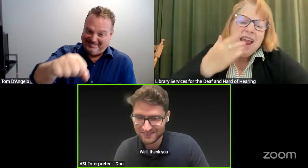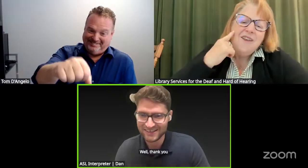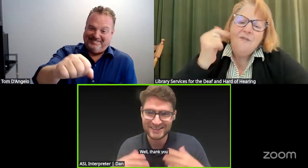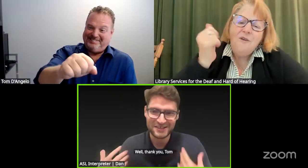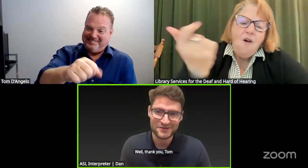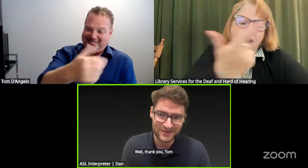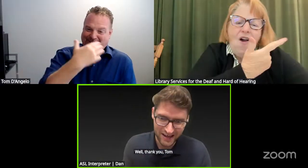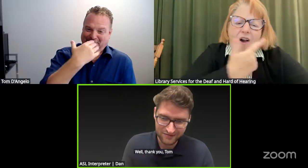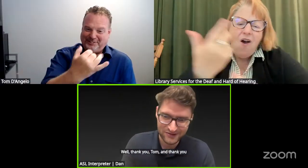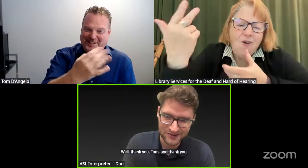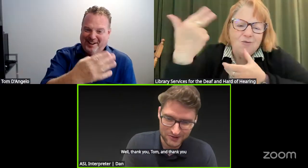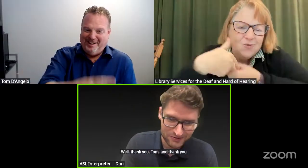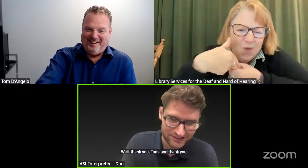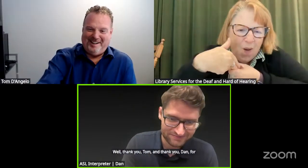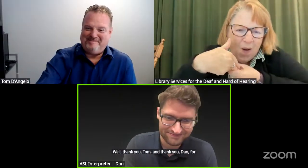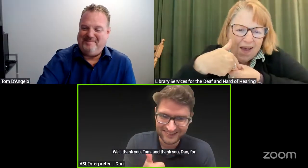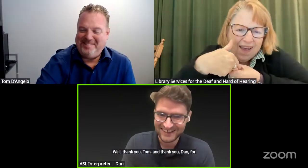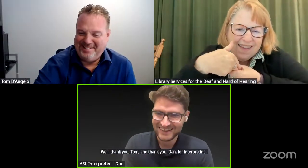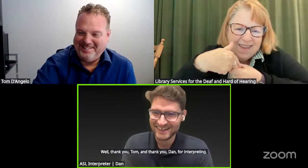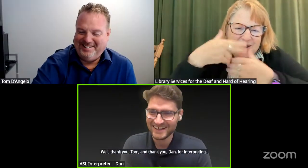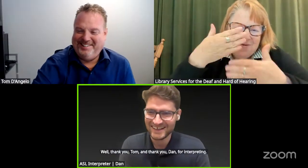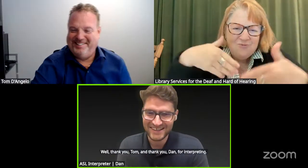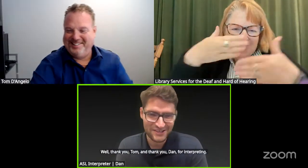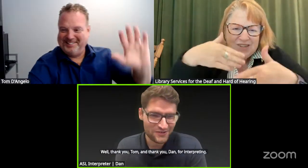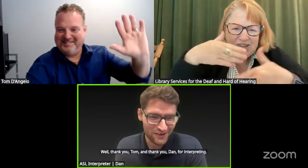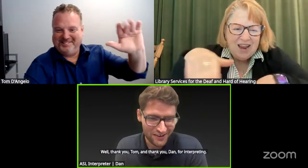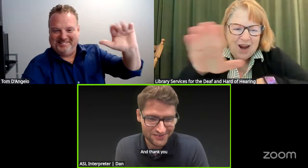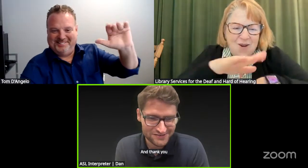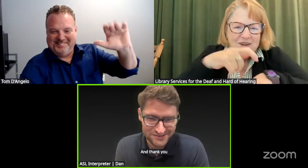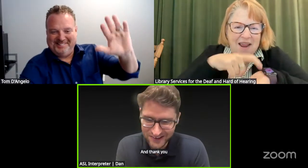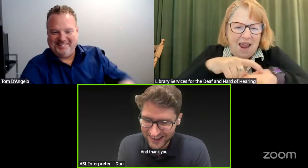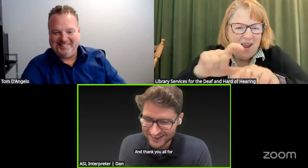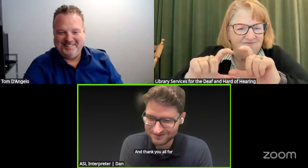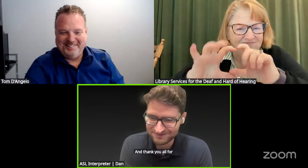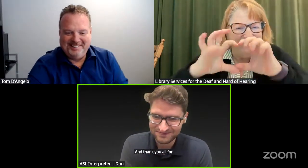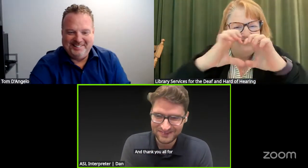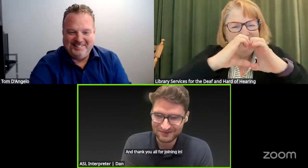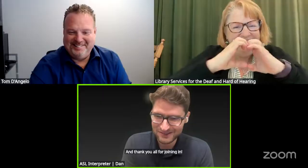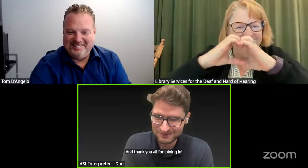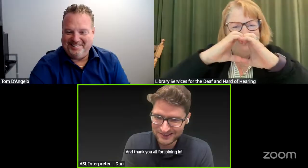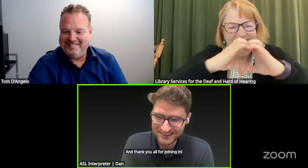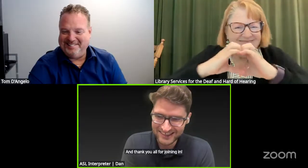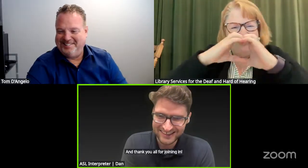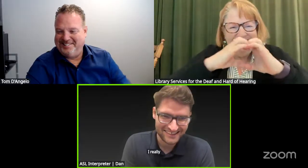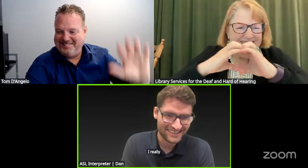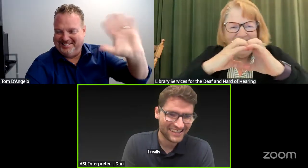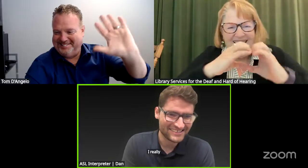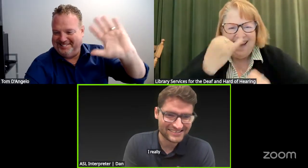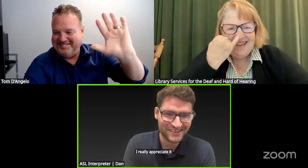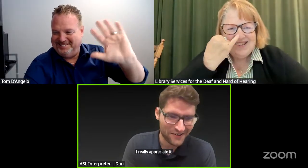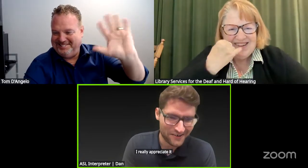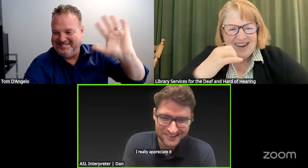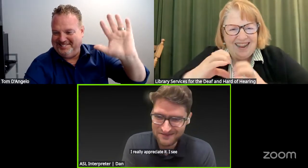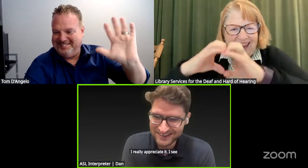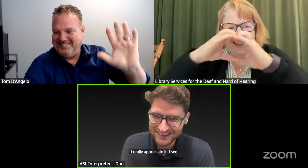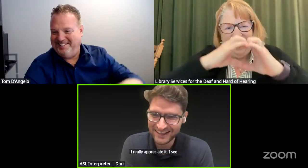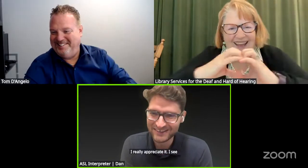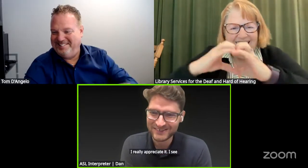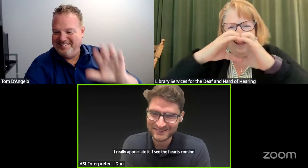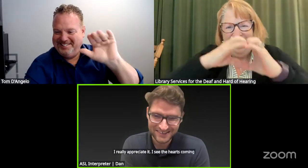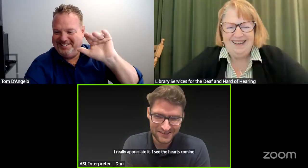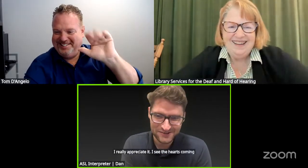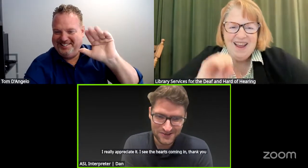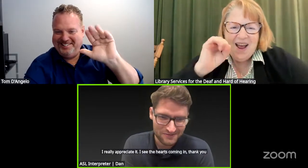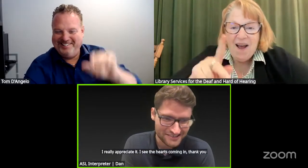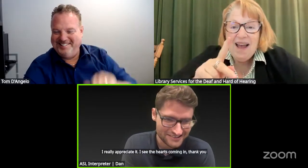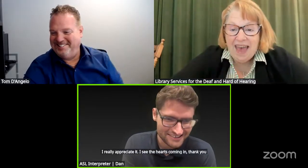Tom, and thank you, Dan, for interpreting, and thank you all for joining in. I really appreciate it. I see the hearts coming in. Thank